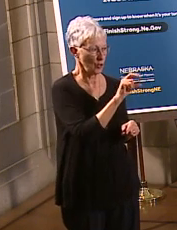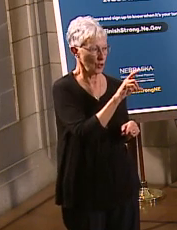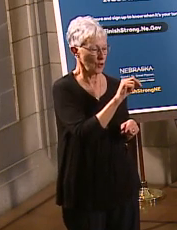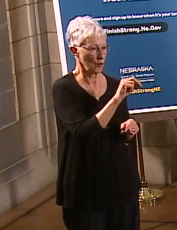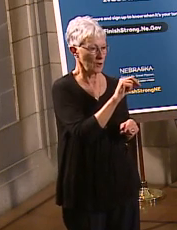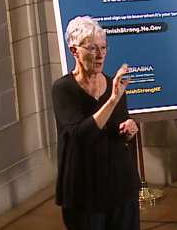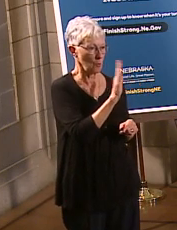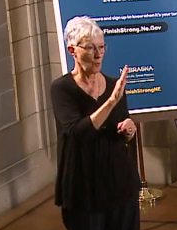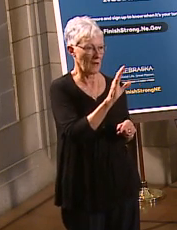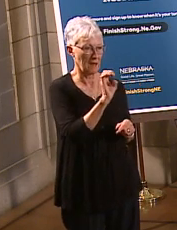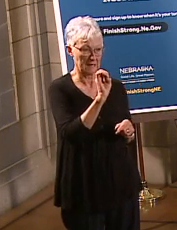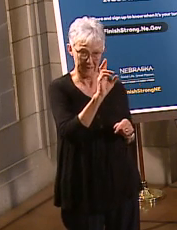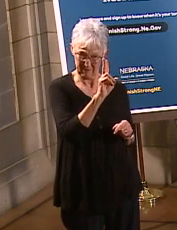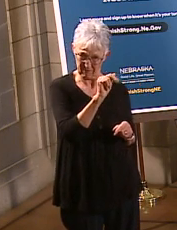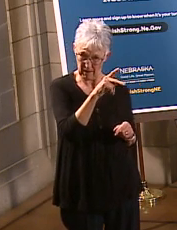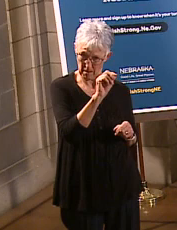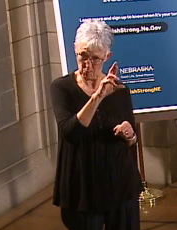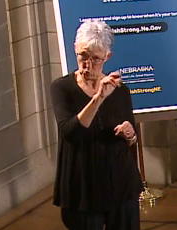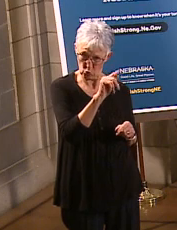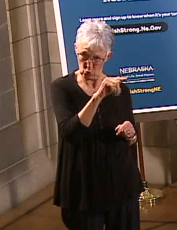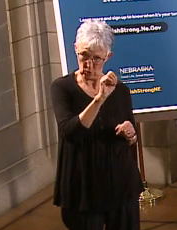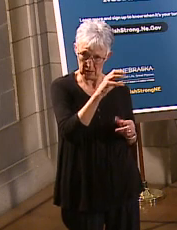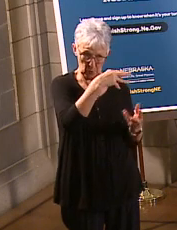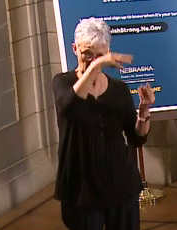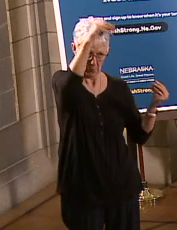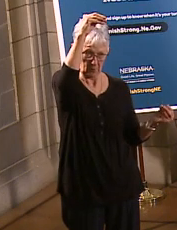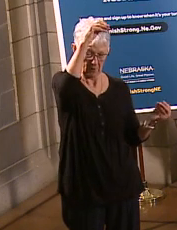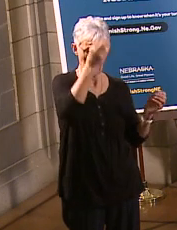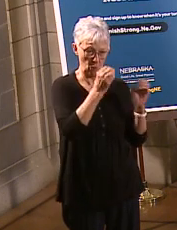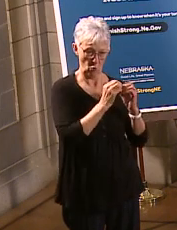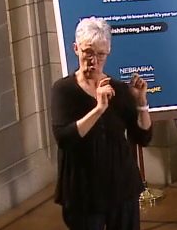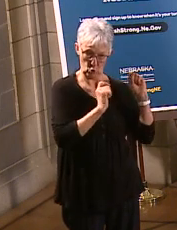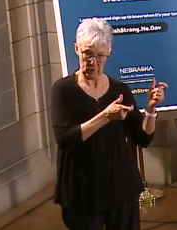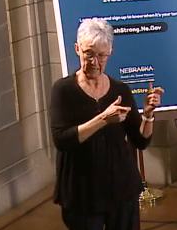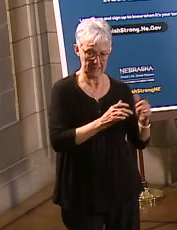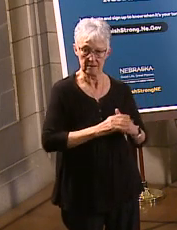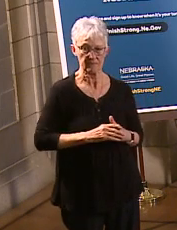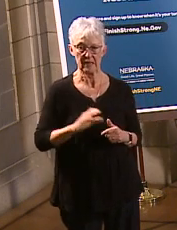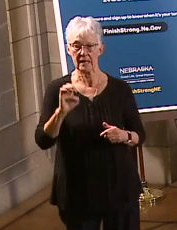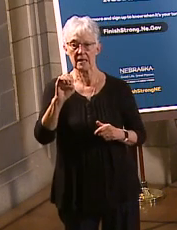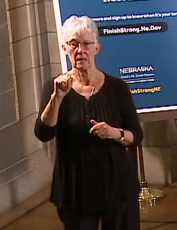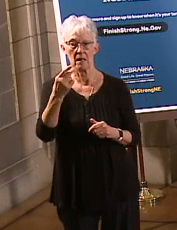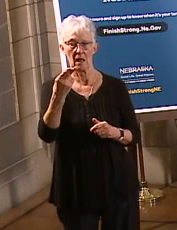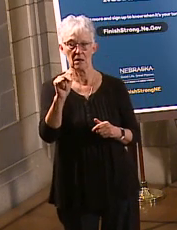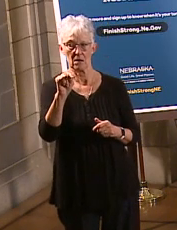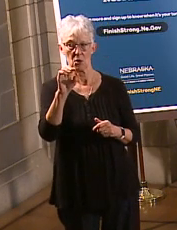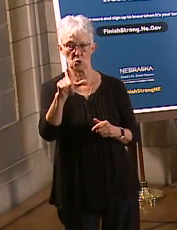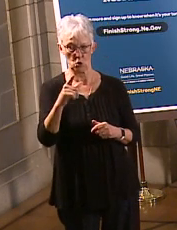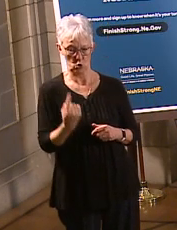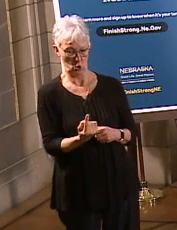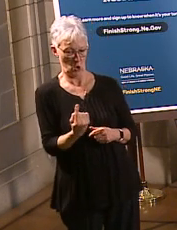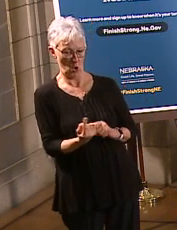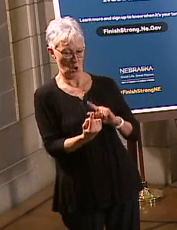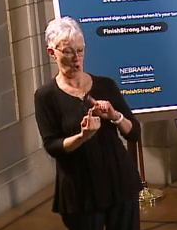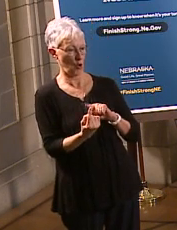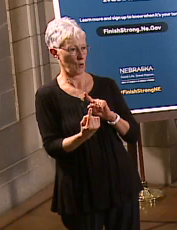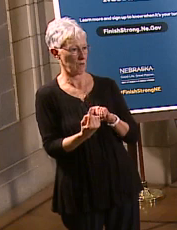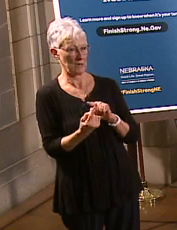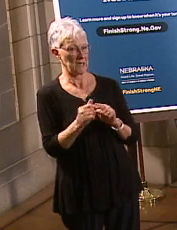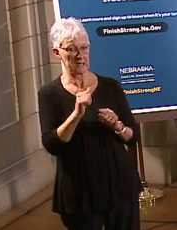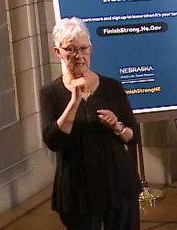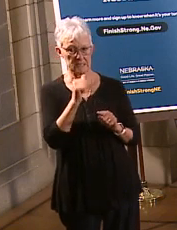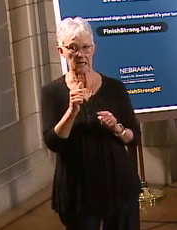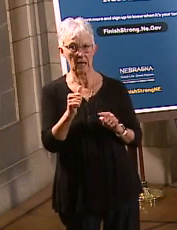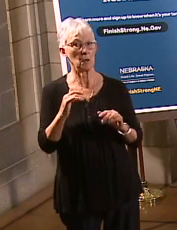Actually, no. It's not linear by any means. Ethanol by itself does not evaporate